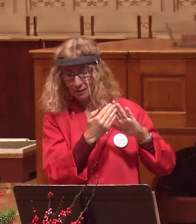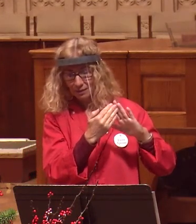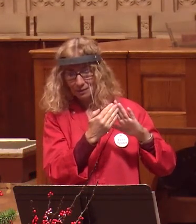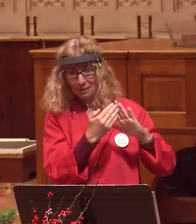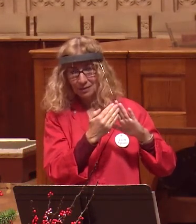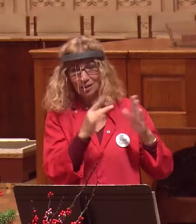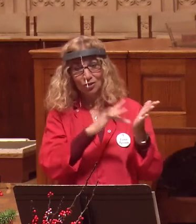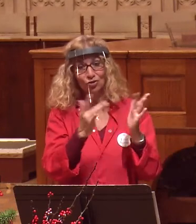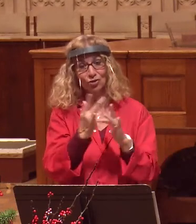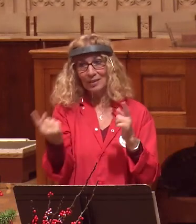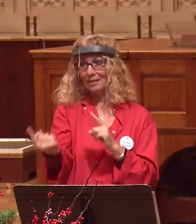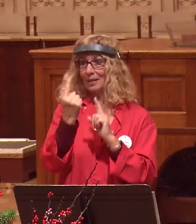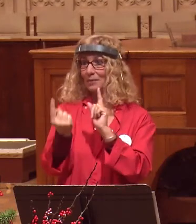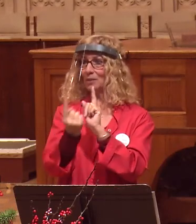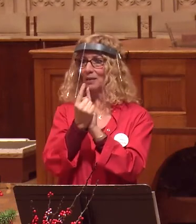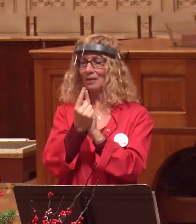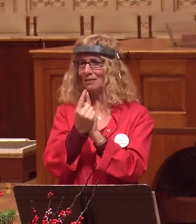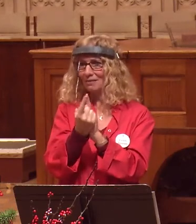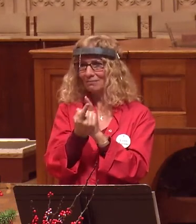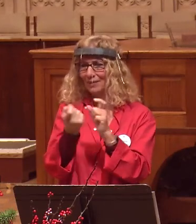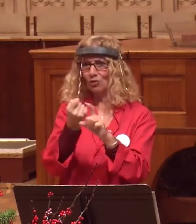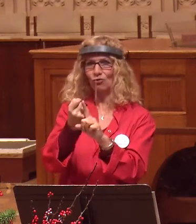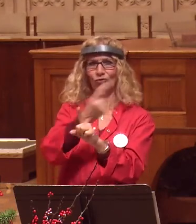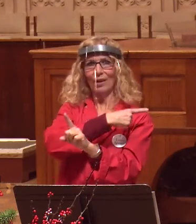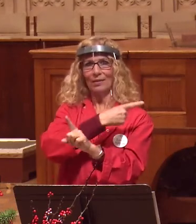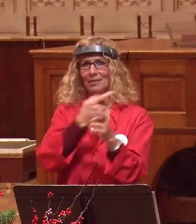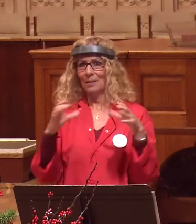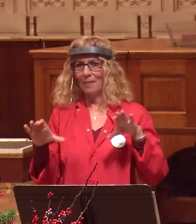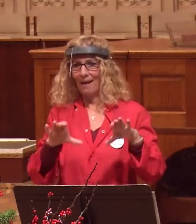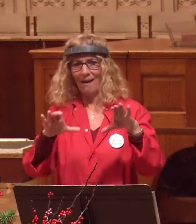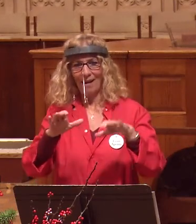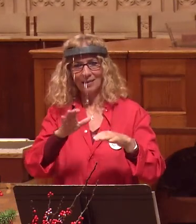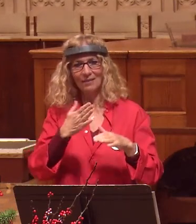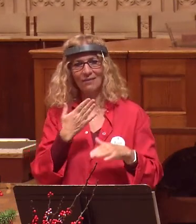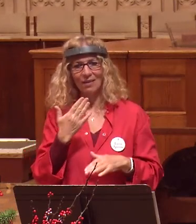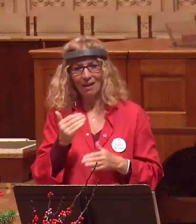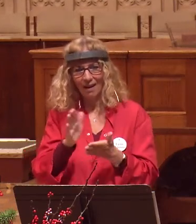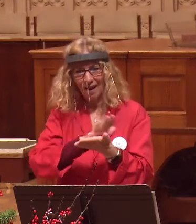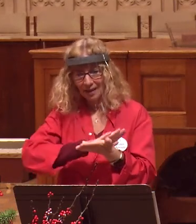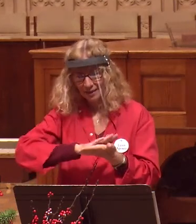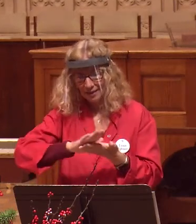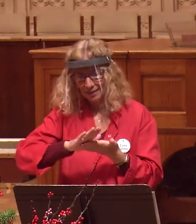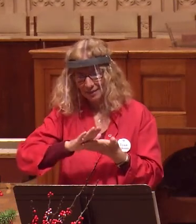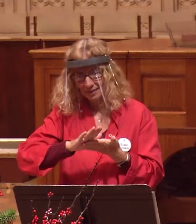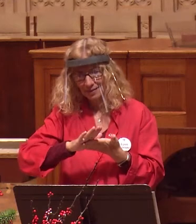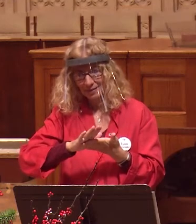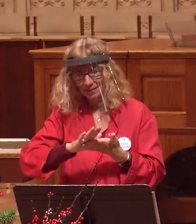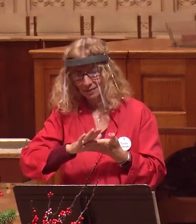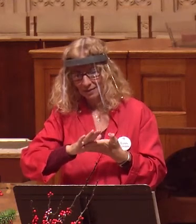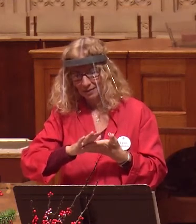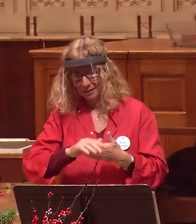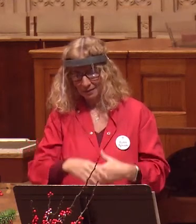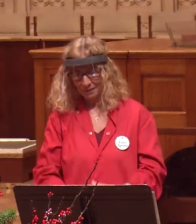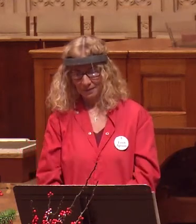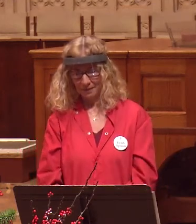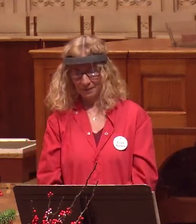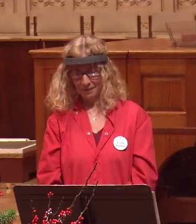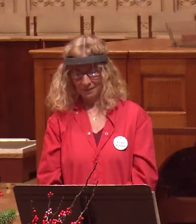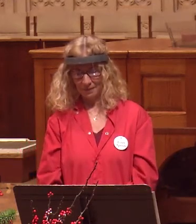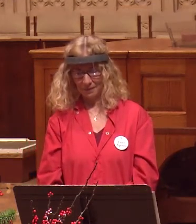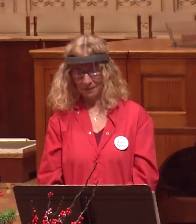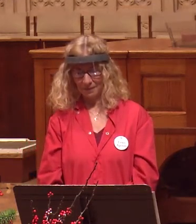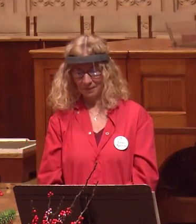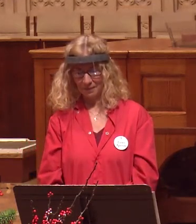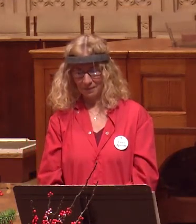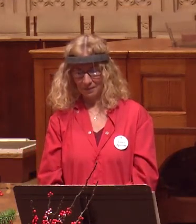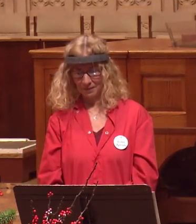Jesus comes to meet us in a random act of kindness toward us. Y Jesús viene a nuestro encuentro en la sonrisa de un niño, en el amor